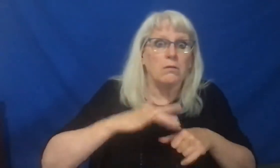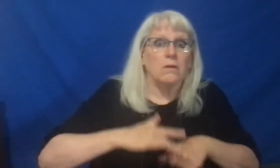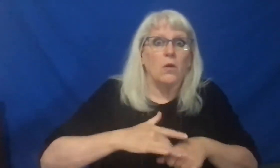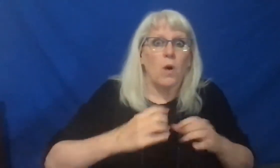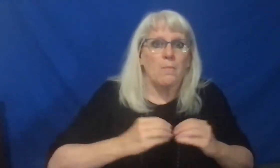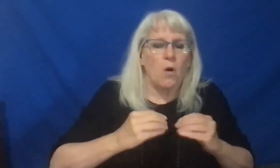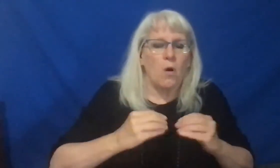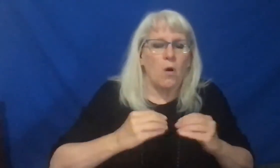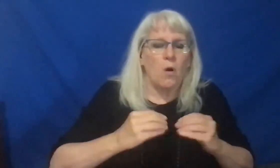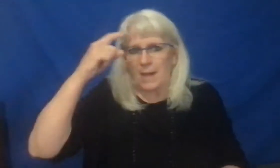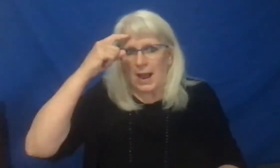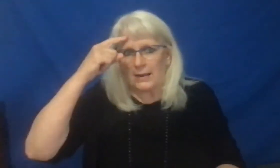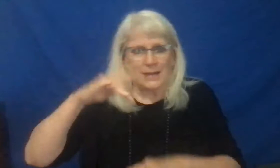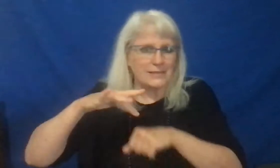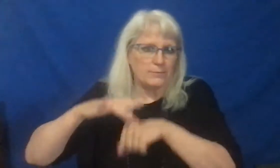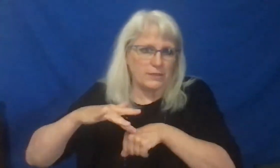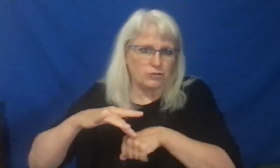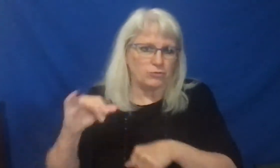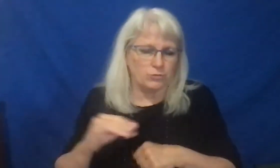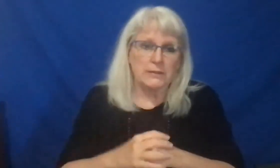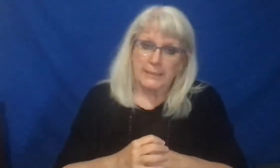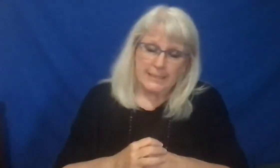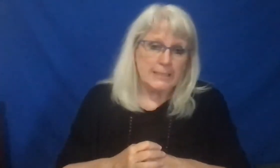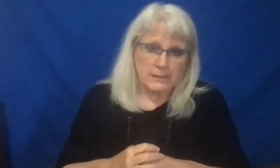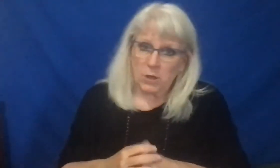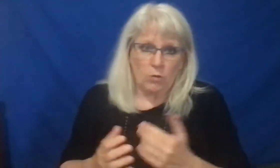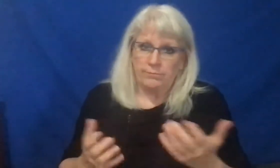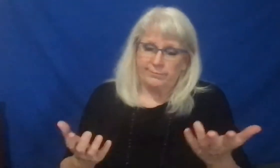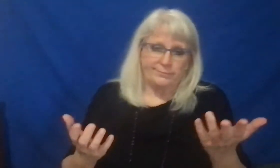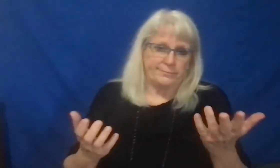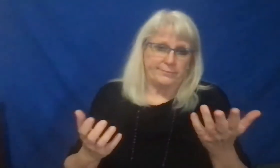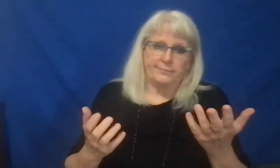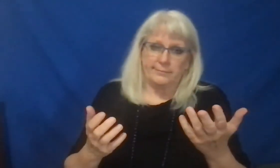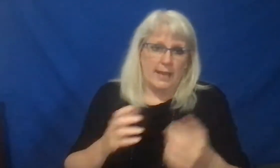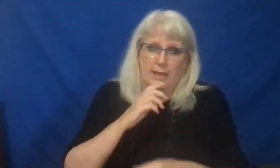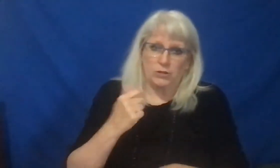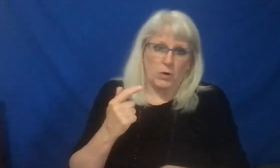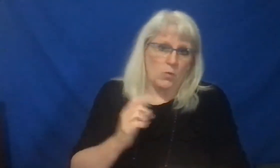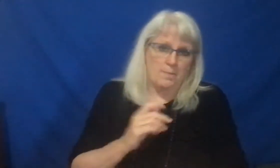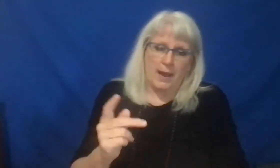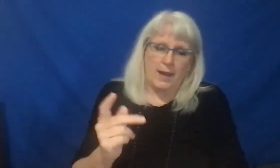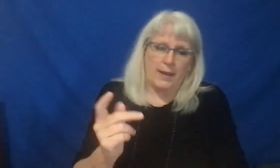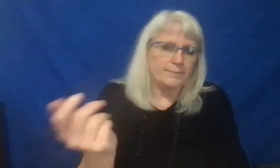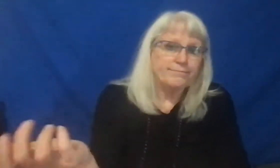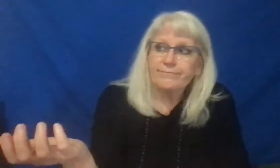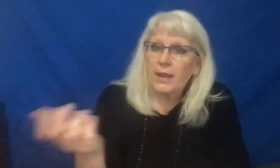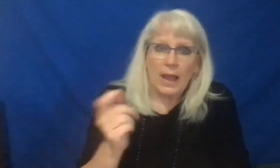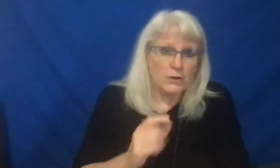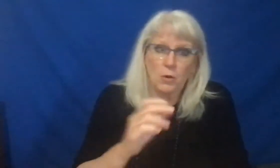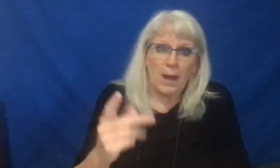to do anything, despite how I felt about it, despite what it meant. Like, for example, going to a camp